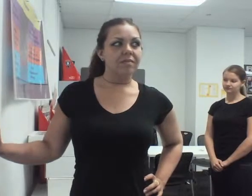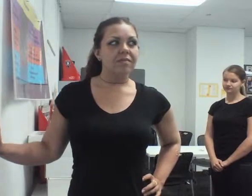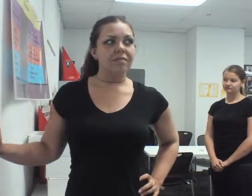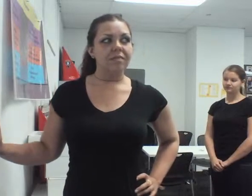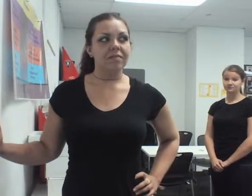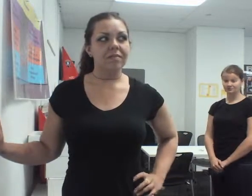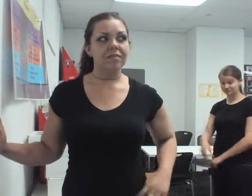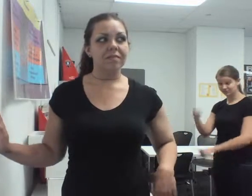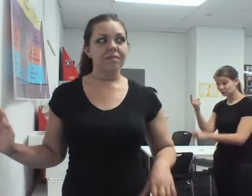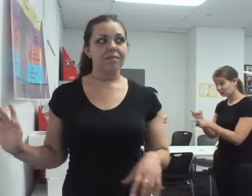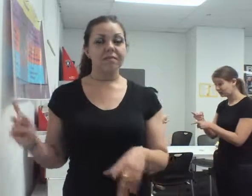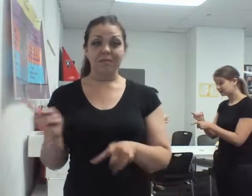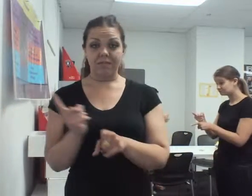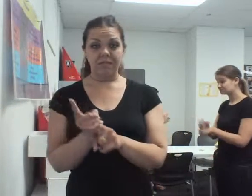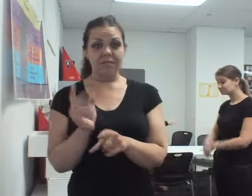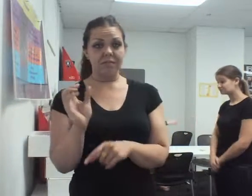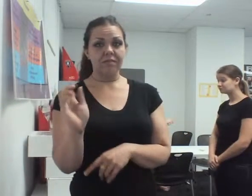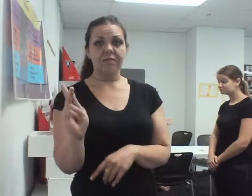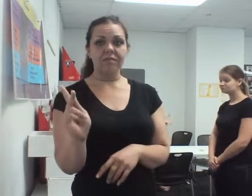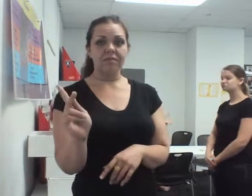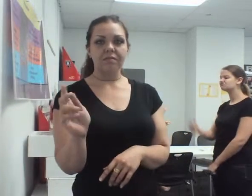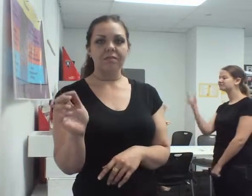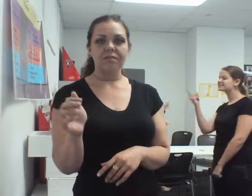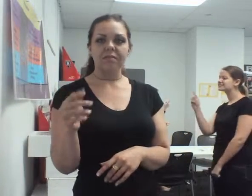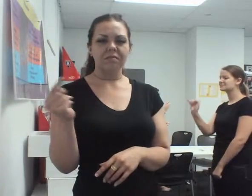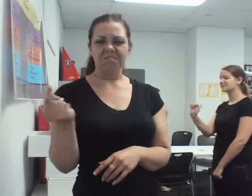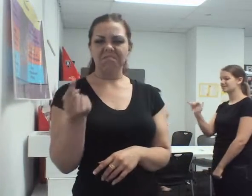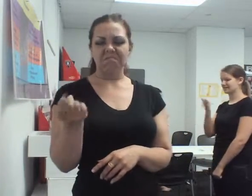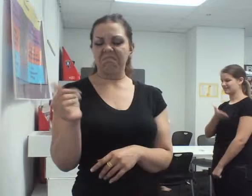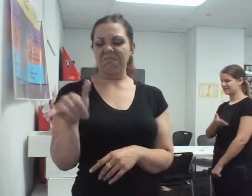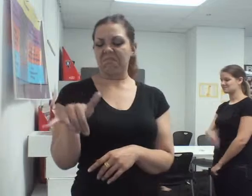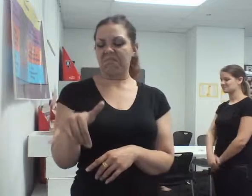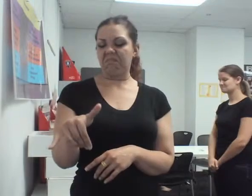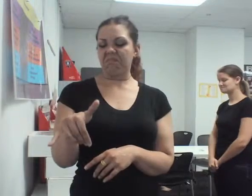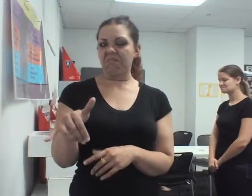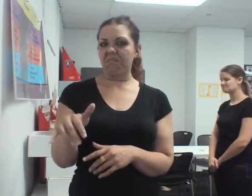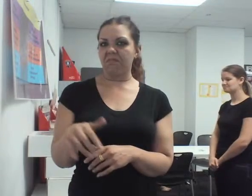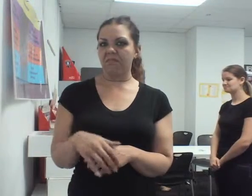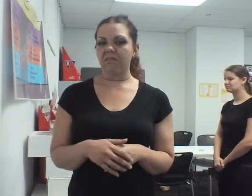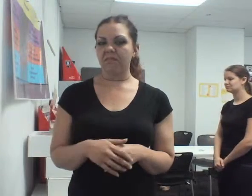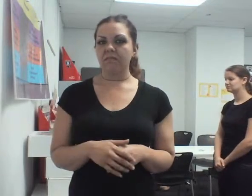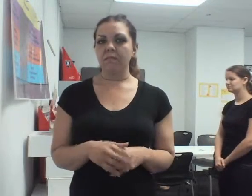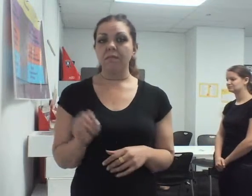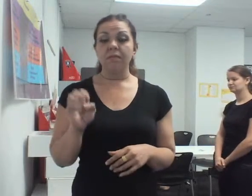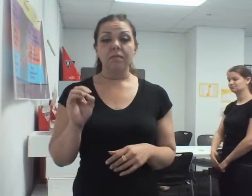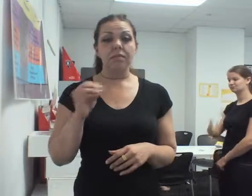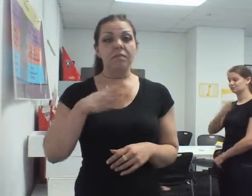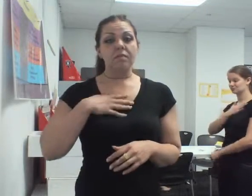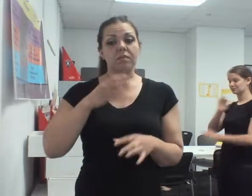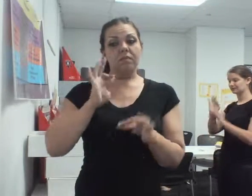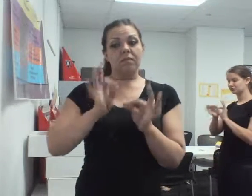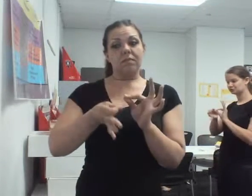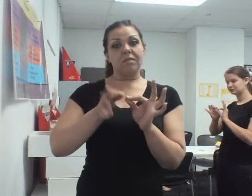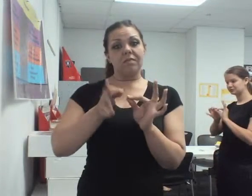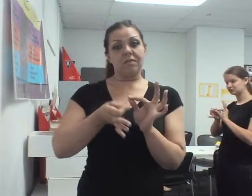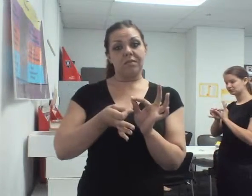Right? Okay, that's something like it would look. So my interpretation